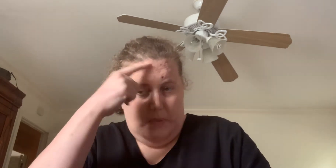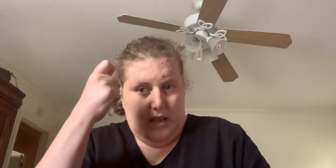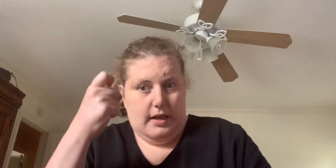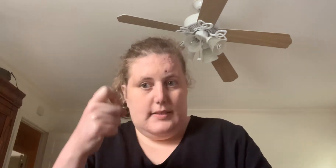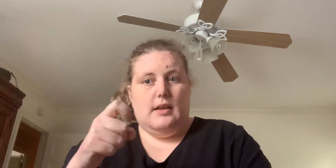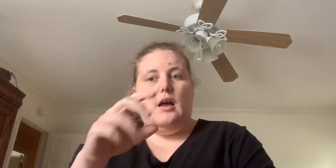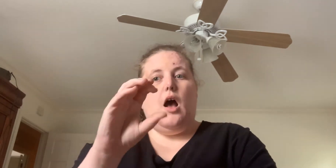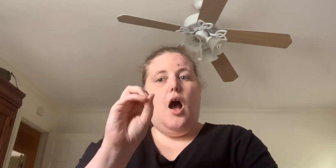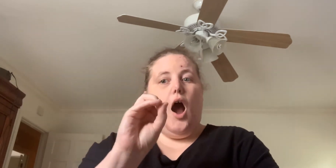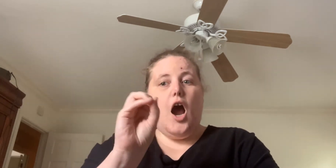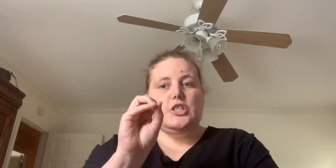Al2